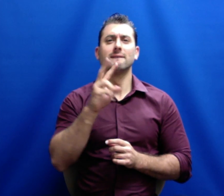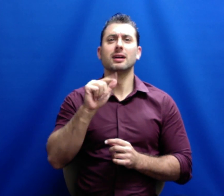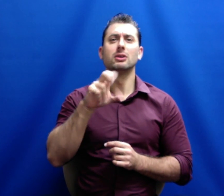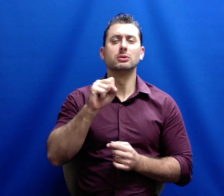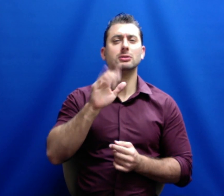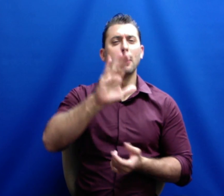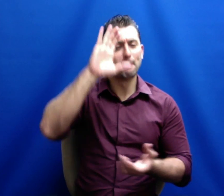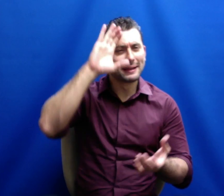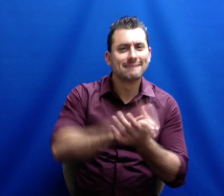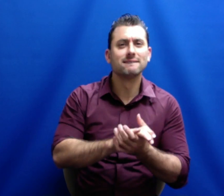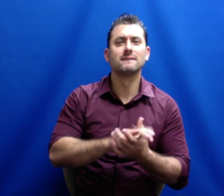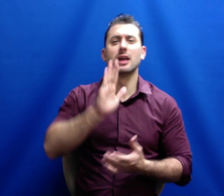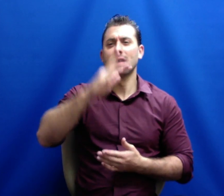and philosophies are also important.